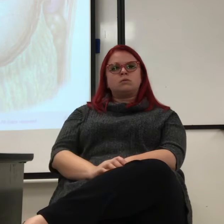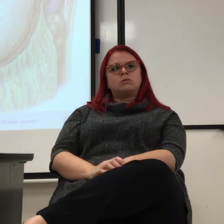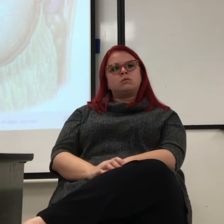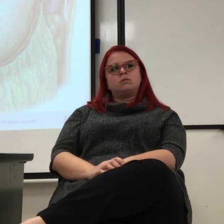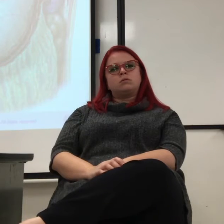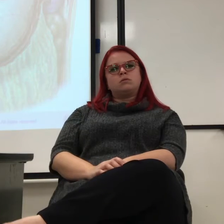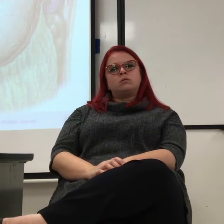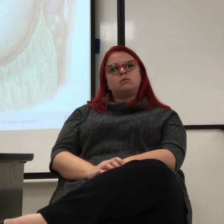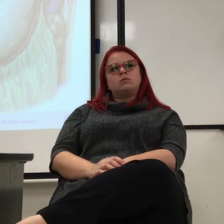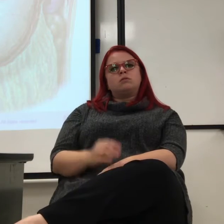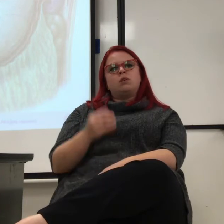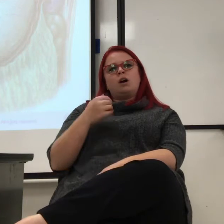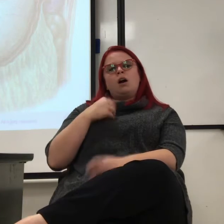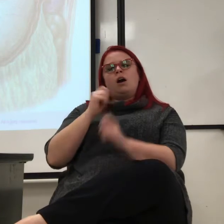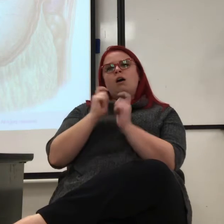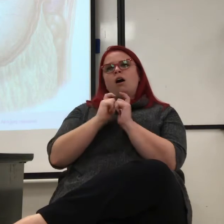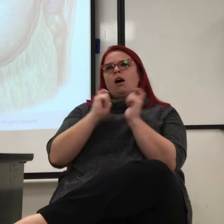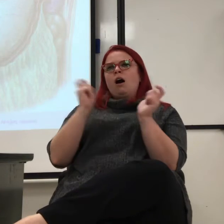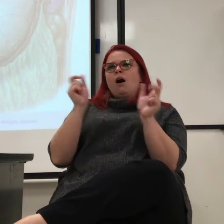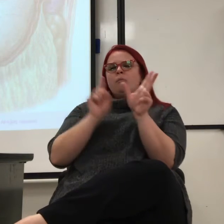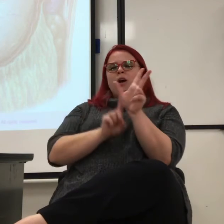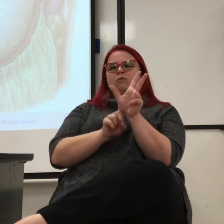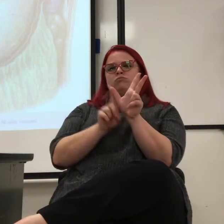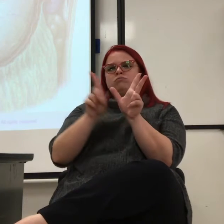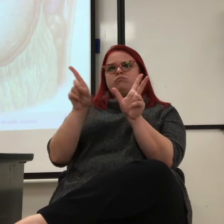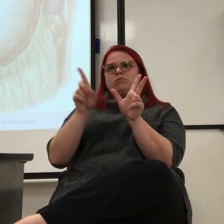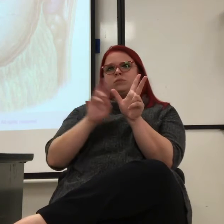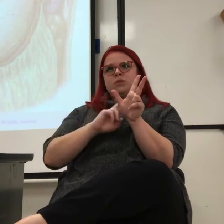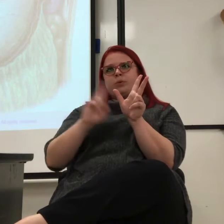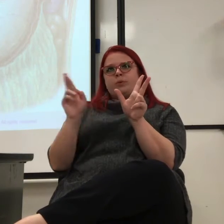Right, there's a major branch going off to the right.